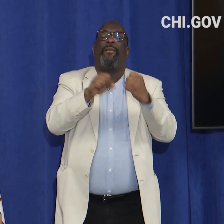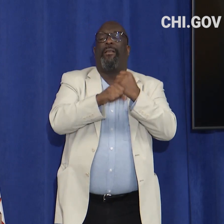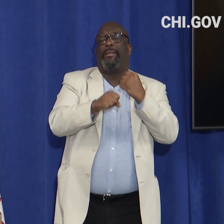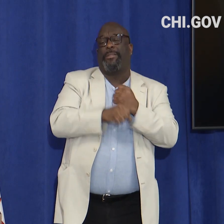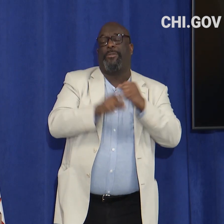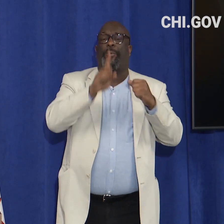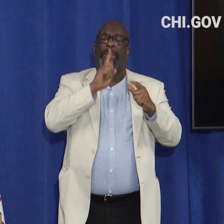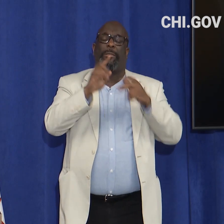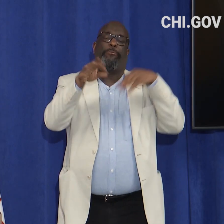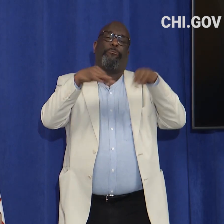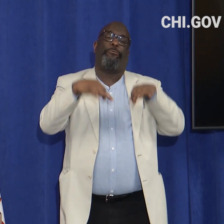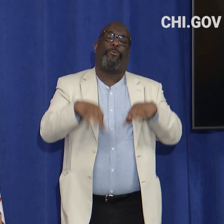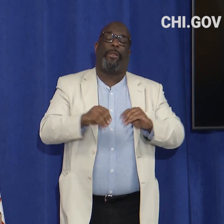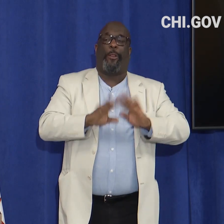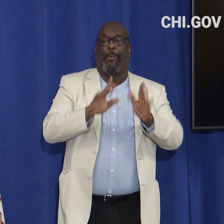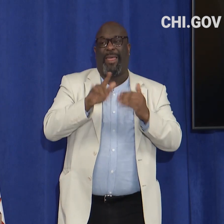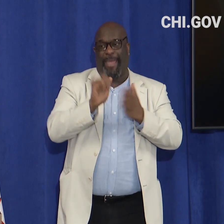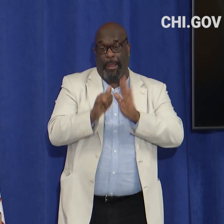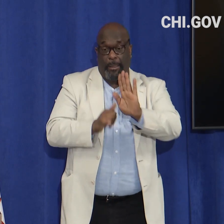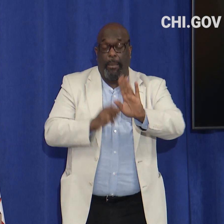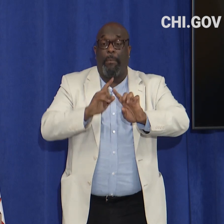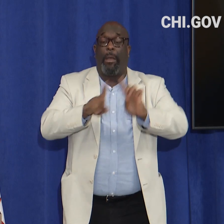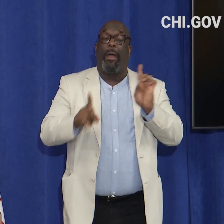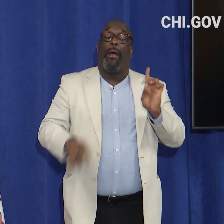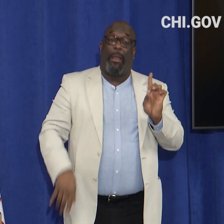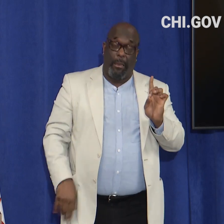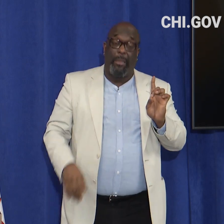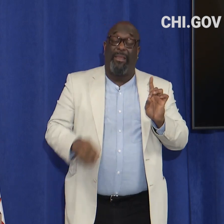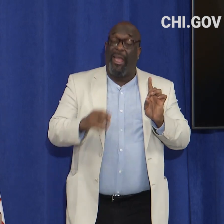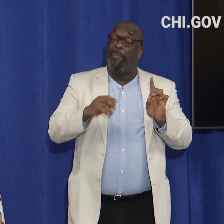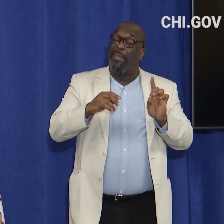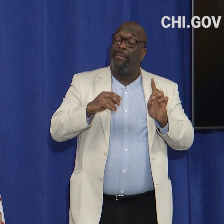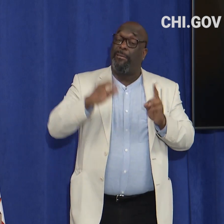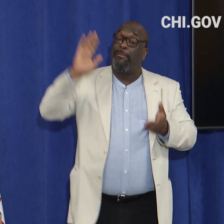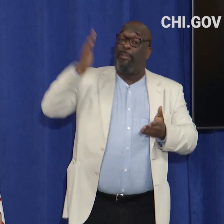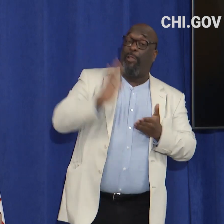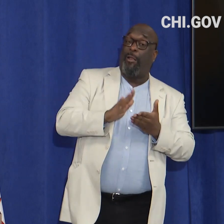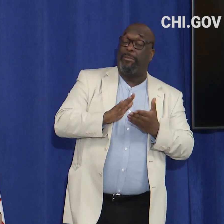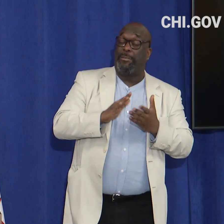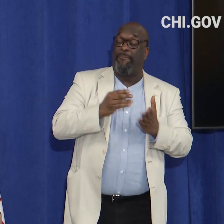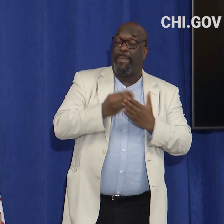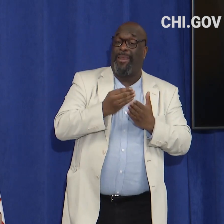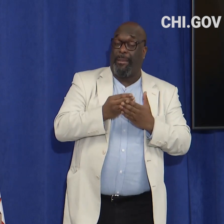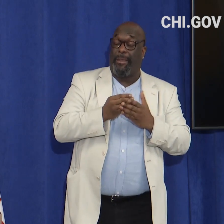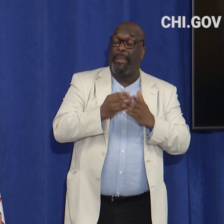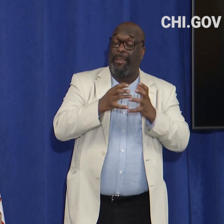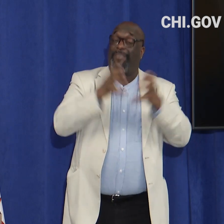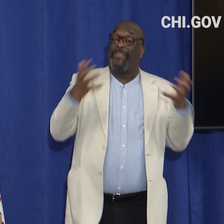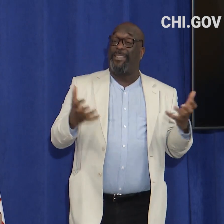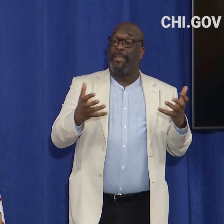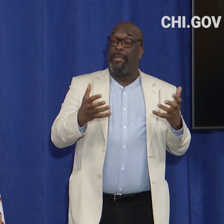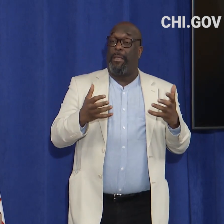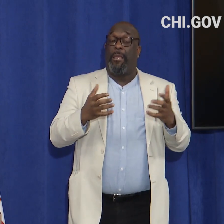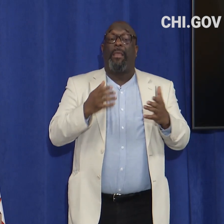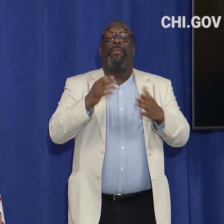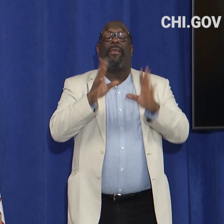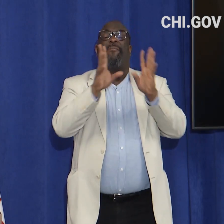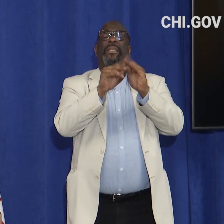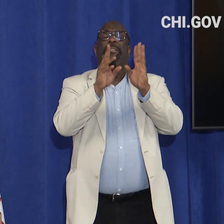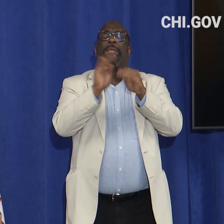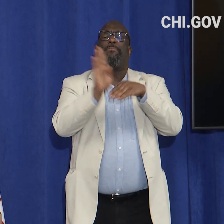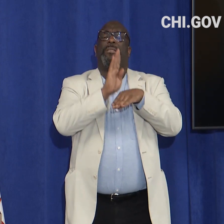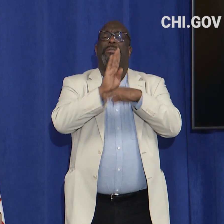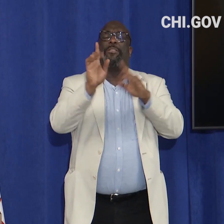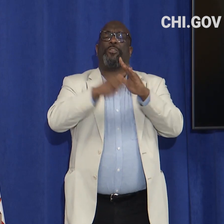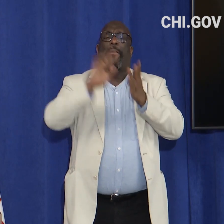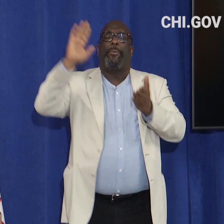opine about that, but obviously it's been significant. Literally, the convention business started dropping off back in